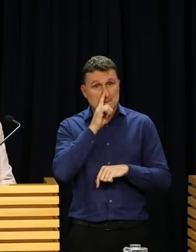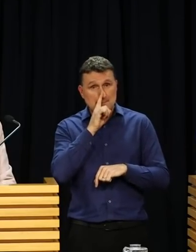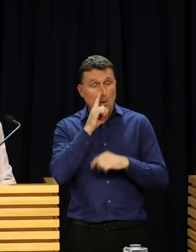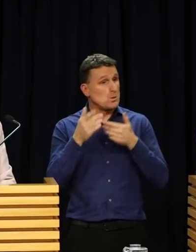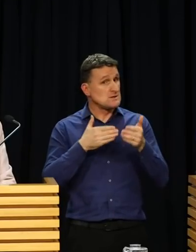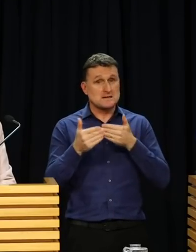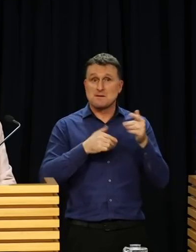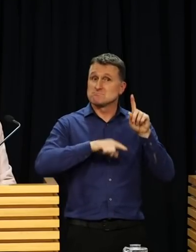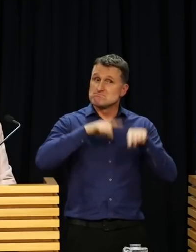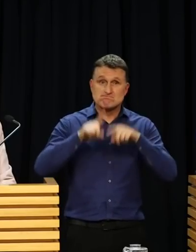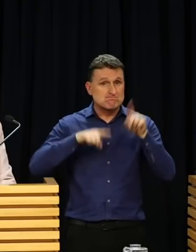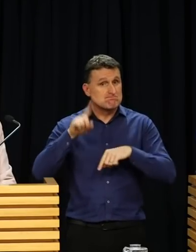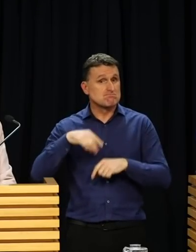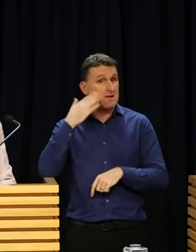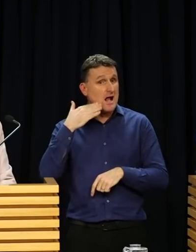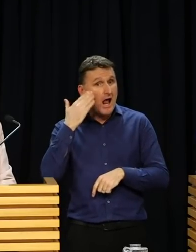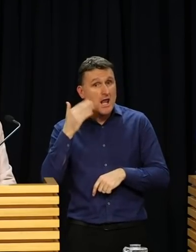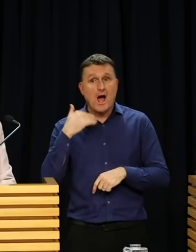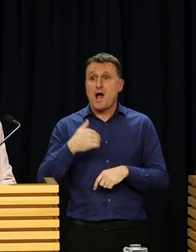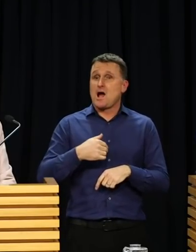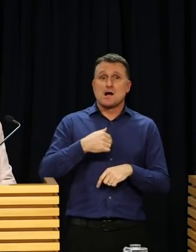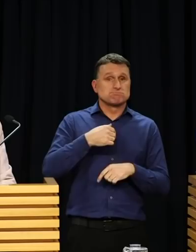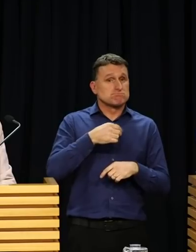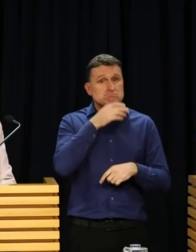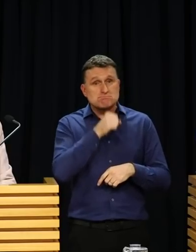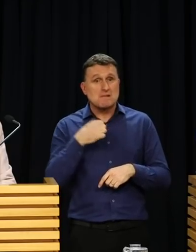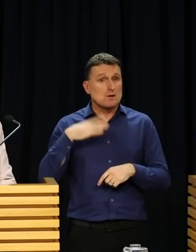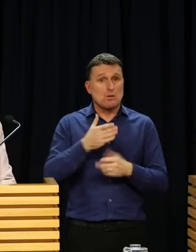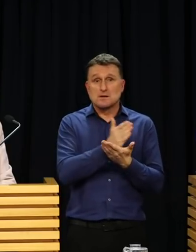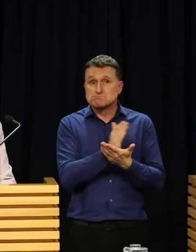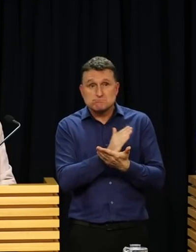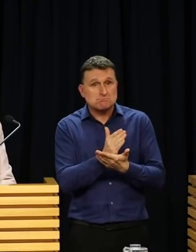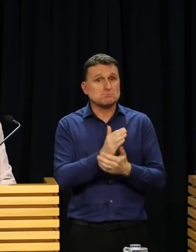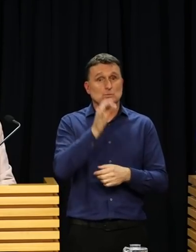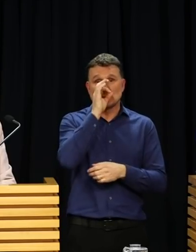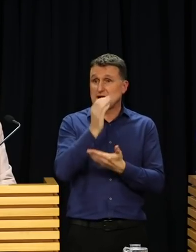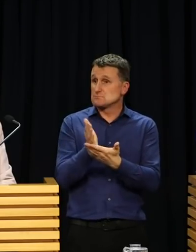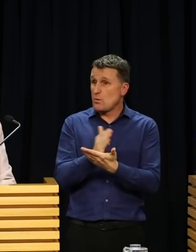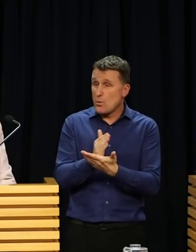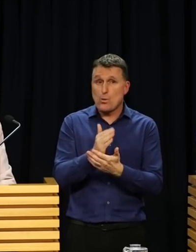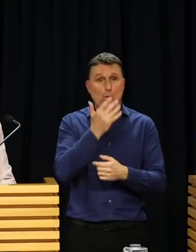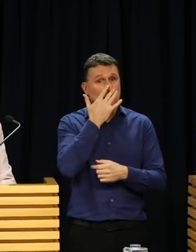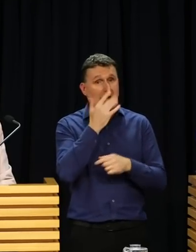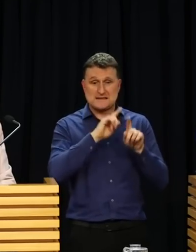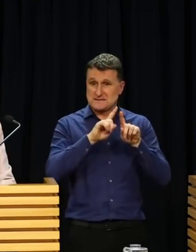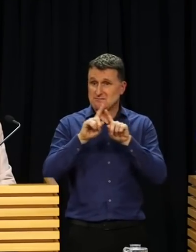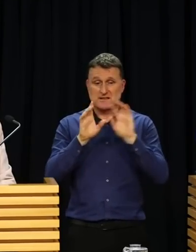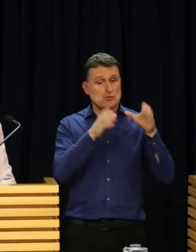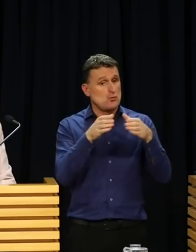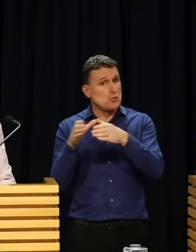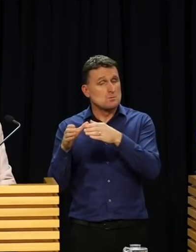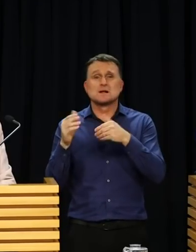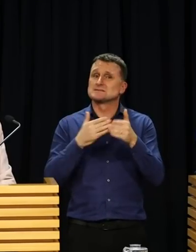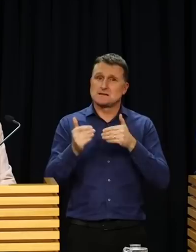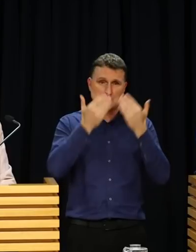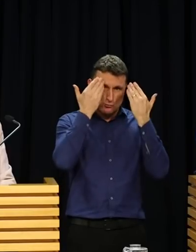colour of their skin, their gender identity, their sexual orientation, age, or religious belief, should be treated with